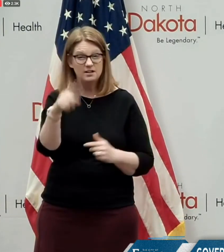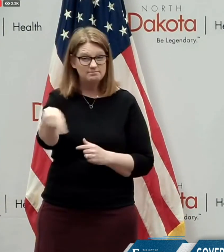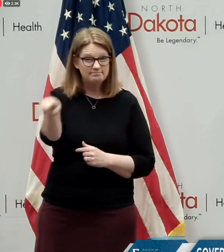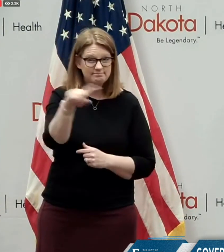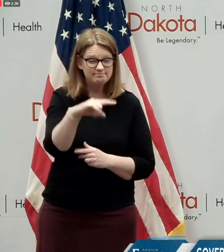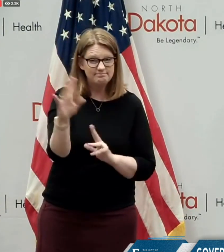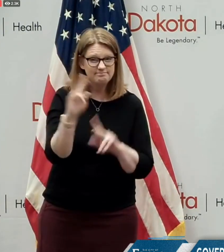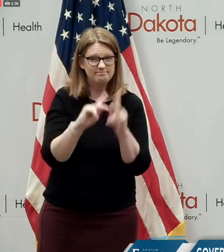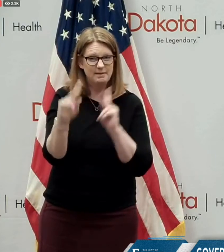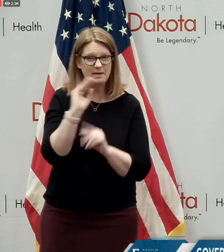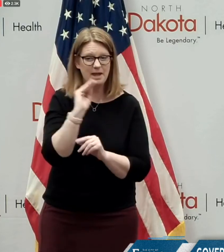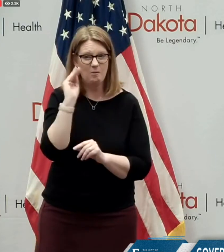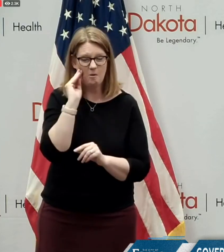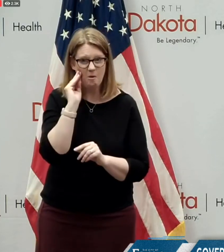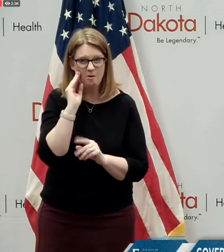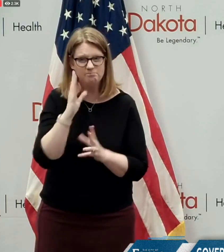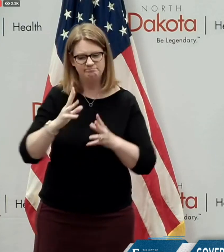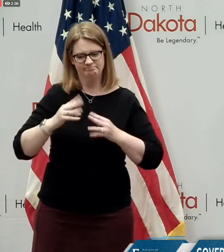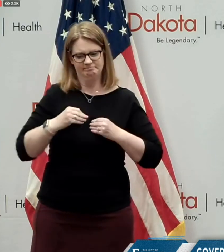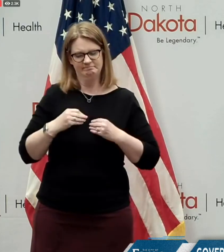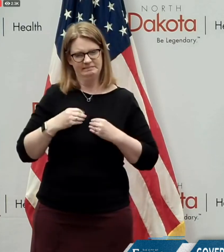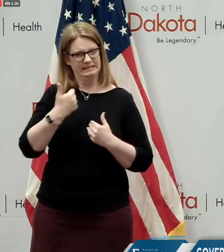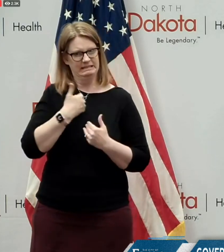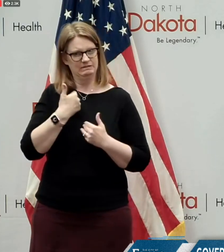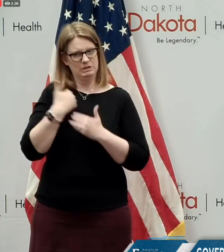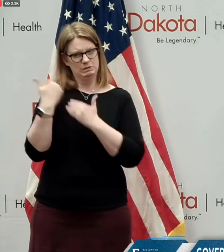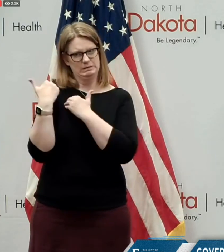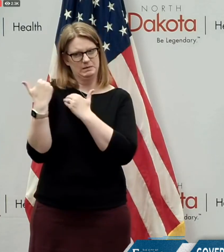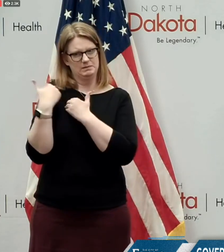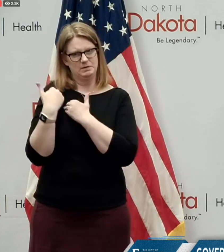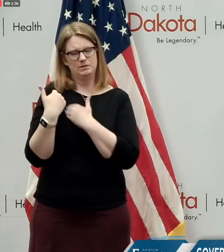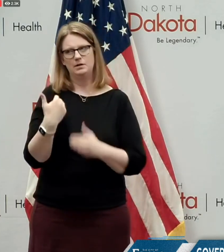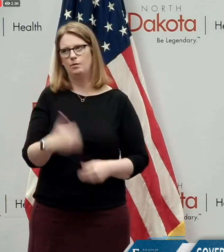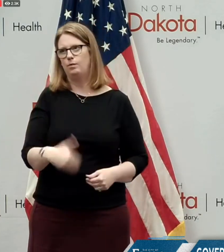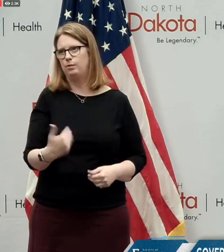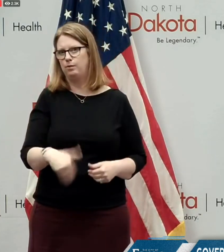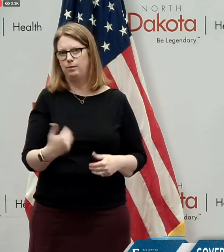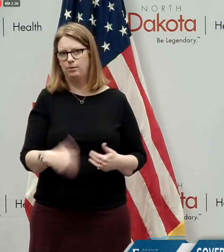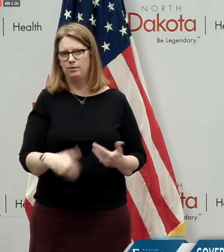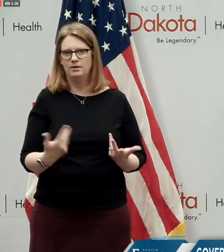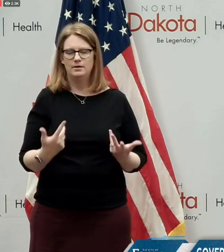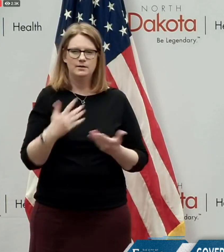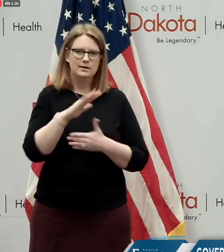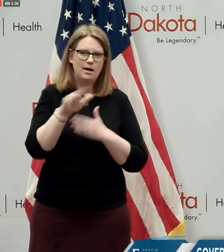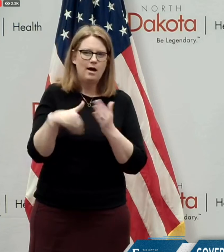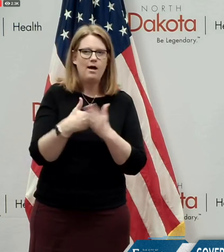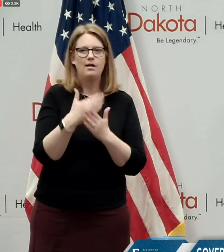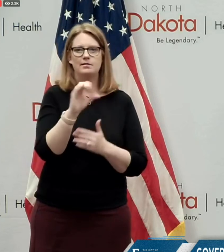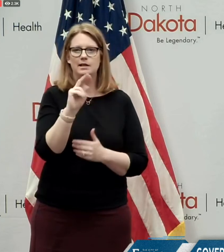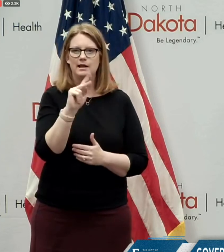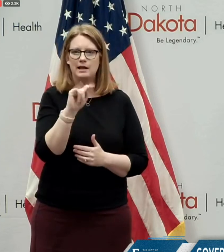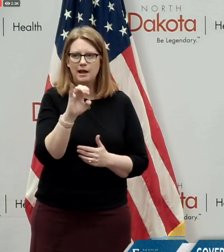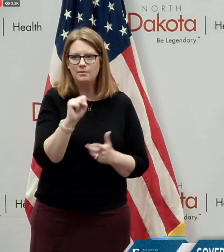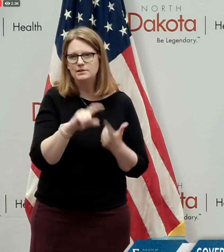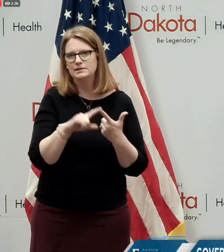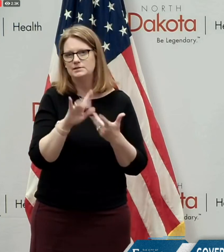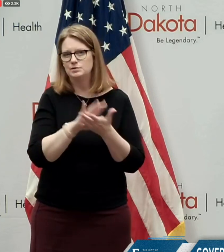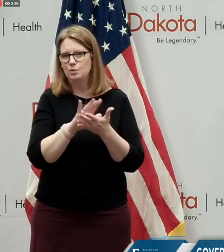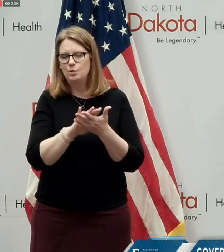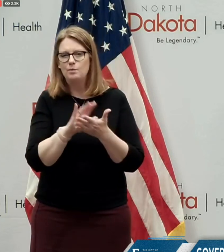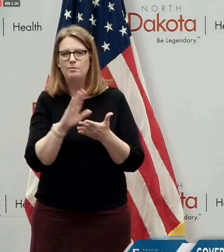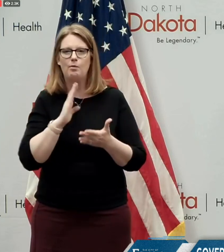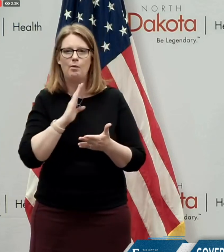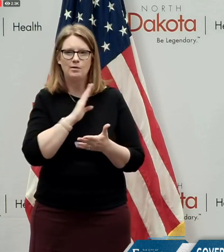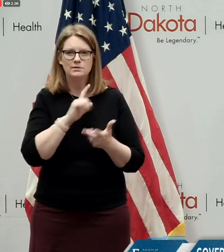been exercised by our citizens and our businesses, and that covers everybody: counties, cities, school boards,